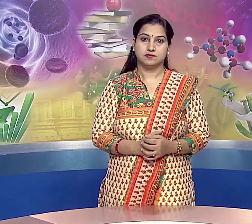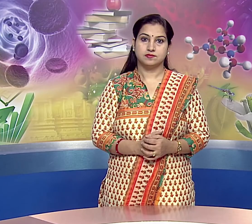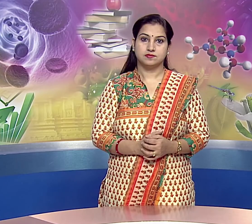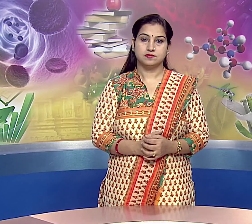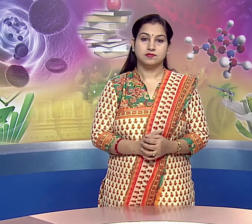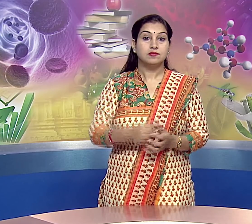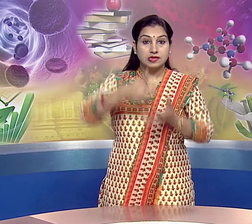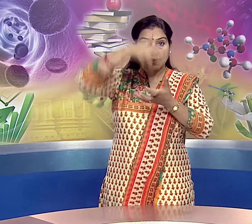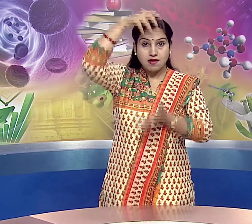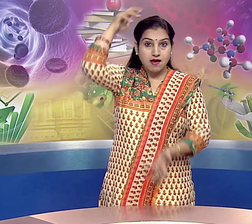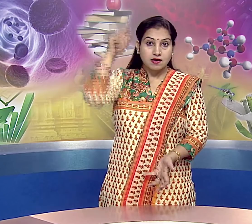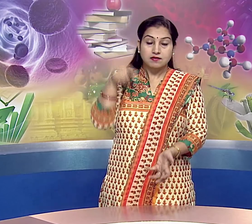The tiger is the narrator.